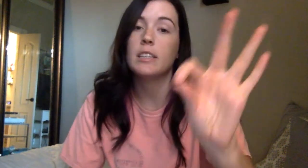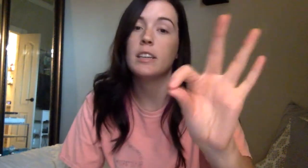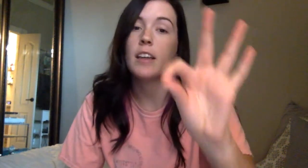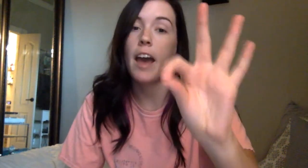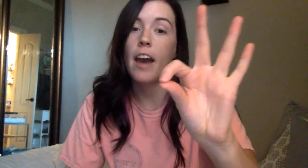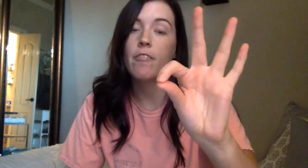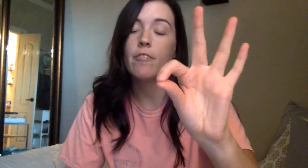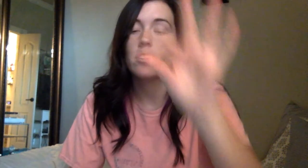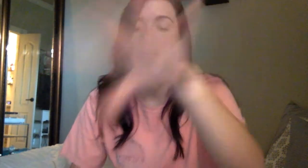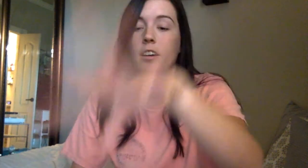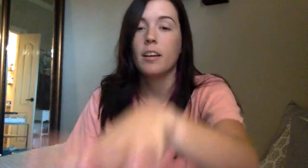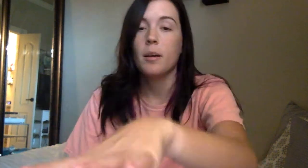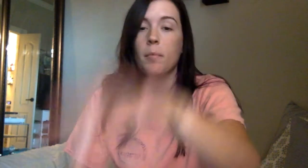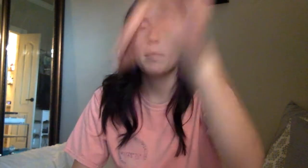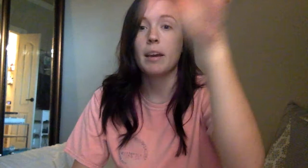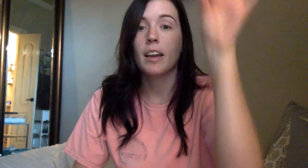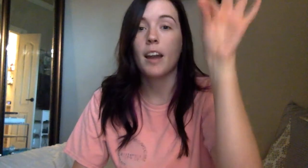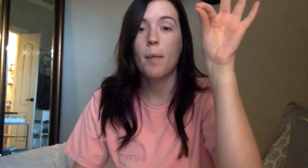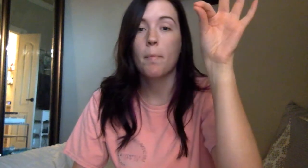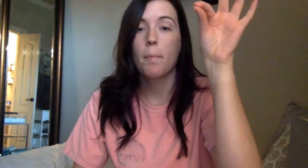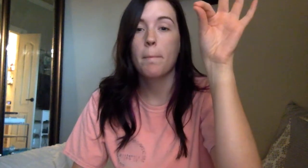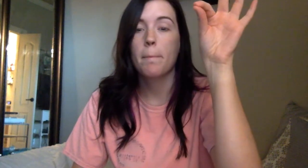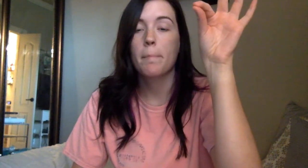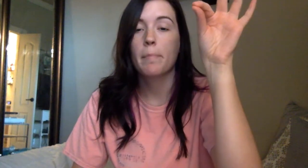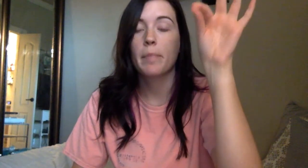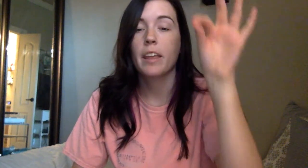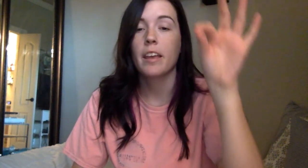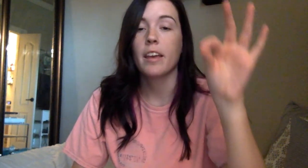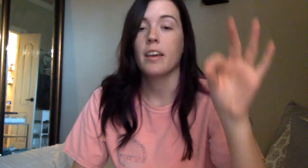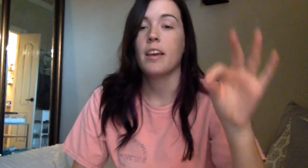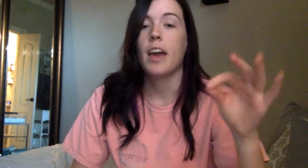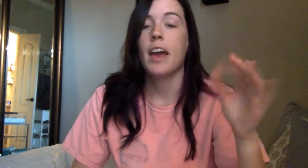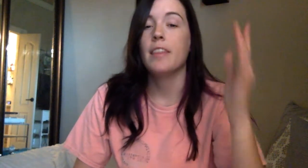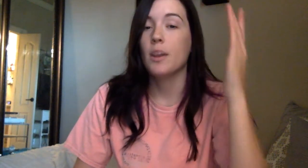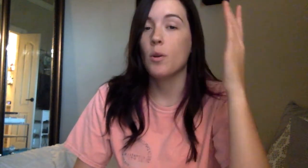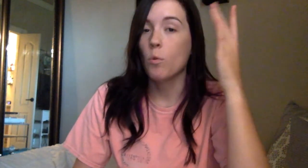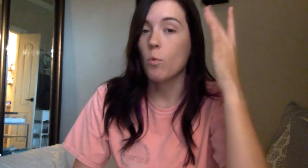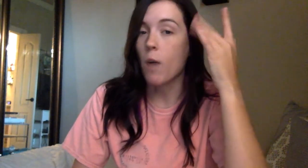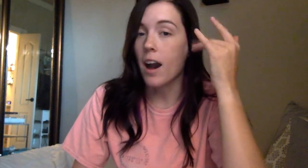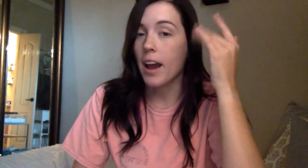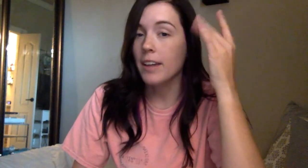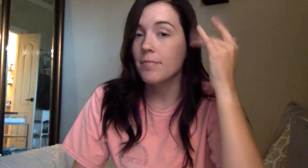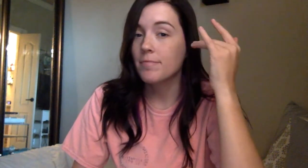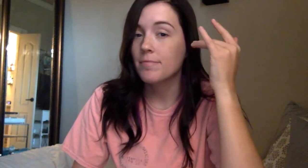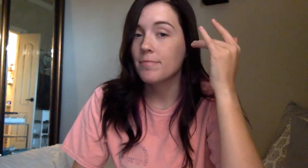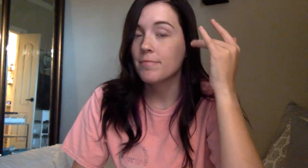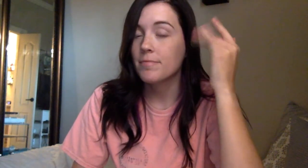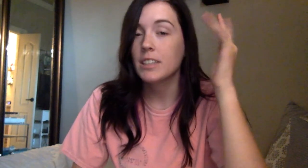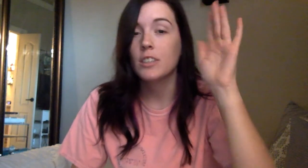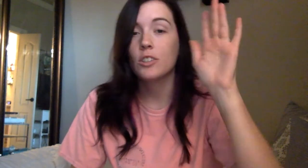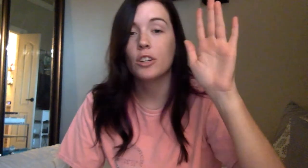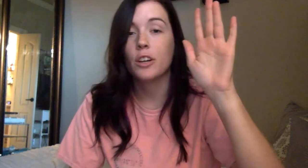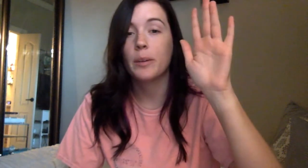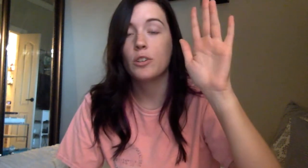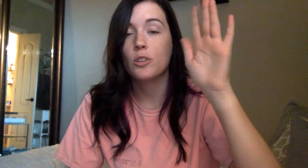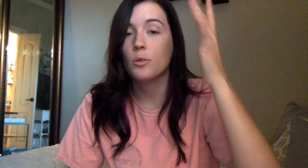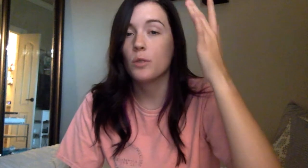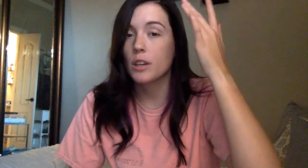an F. Pick it up, and then why. So you're going to come